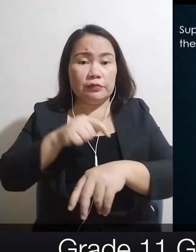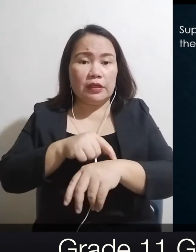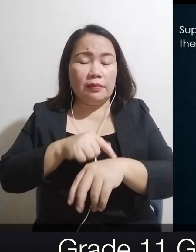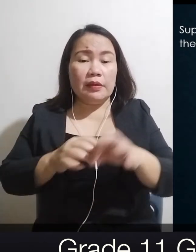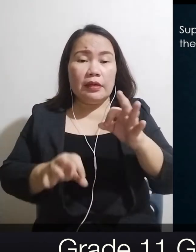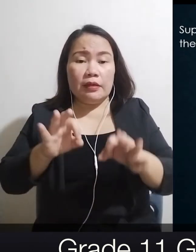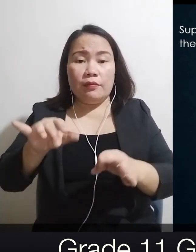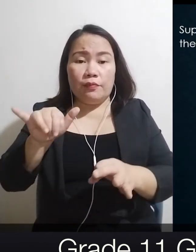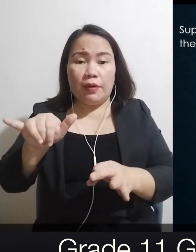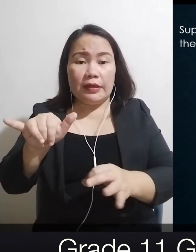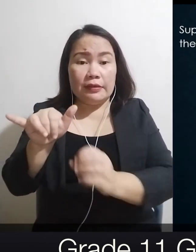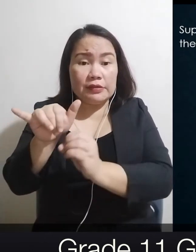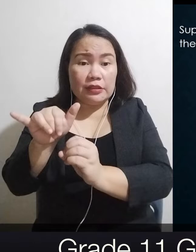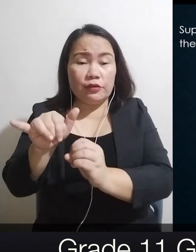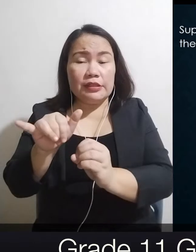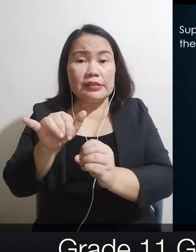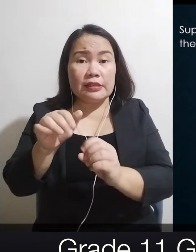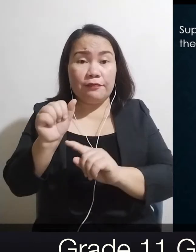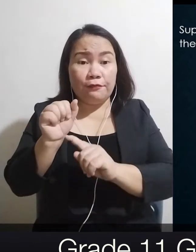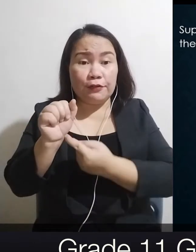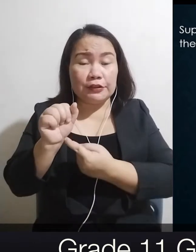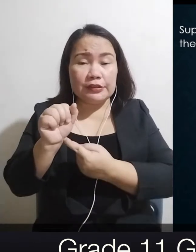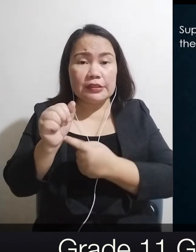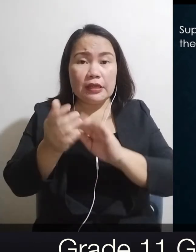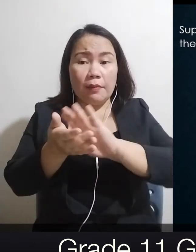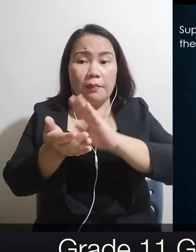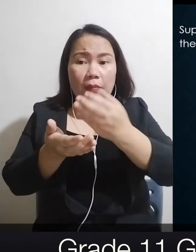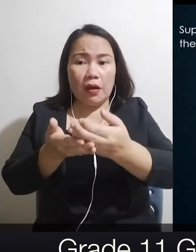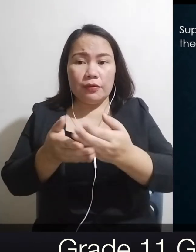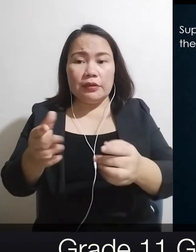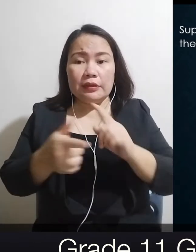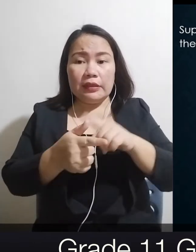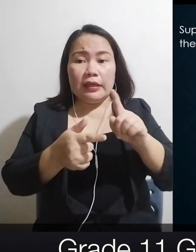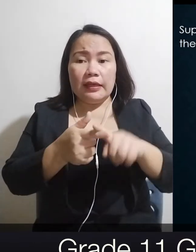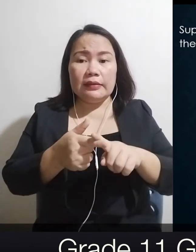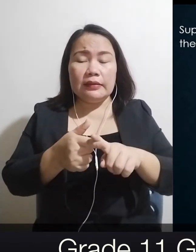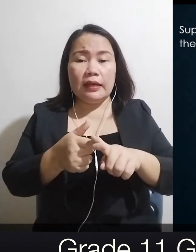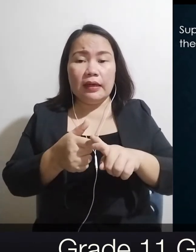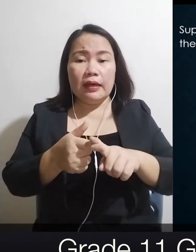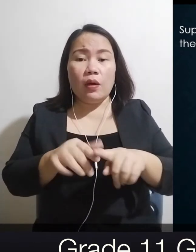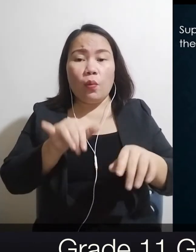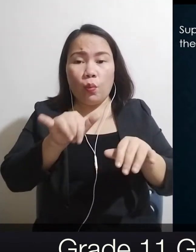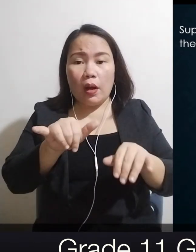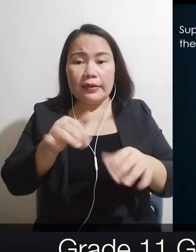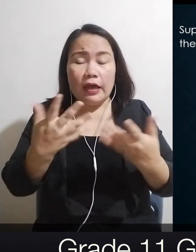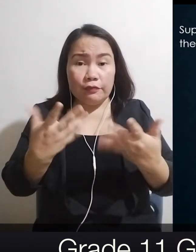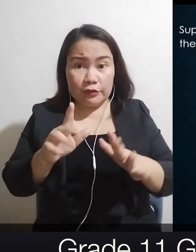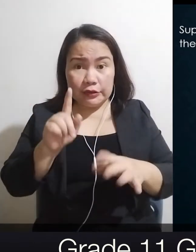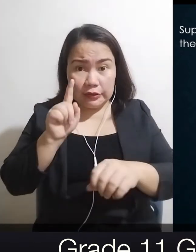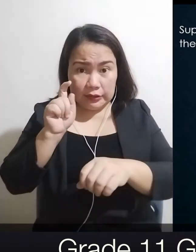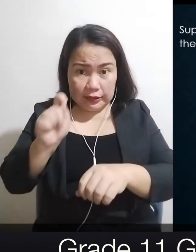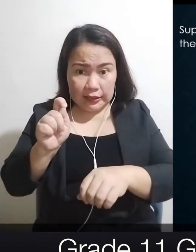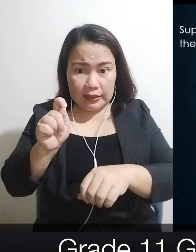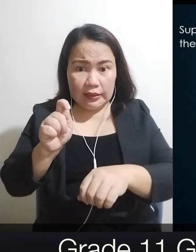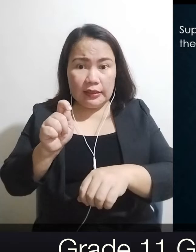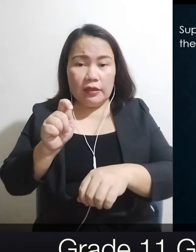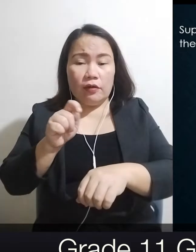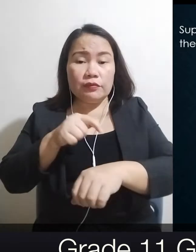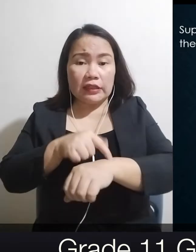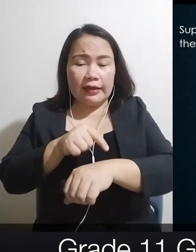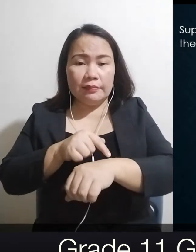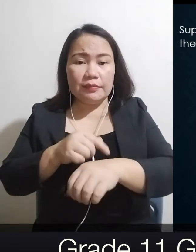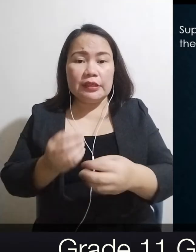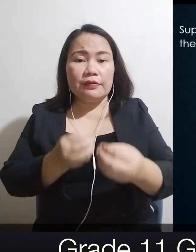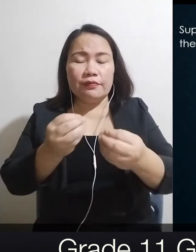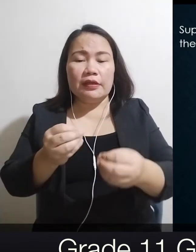is the initial amount, then the quantity y after t units of time is given by y is equal to y sub